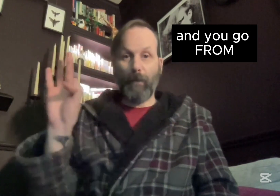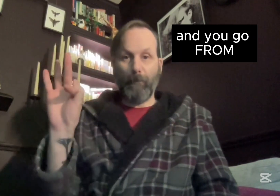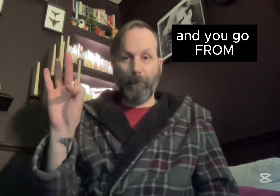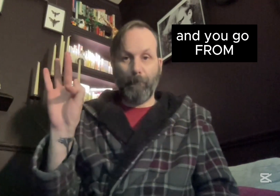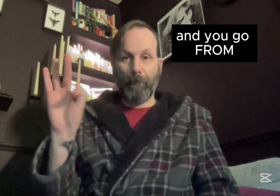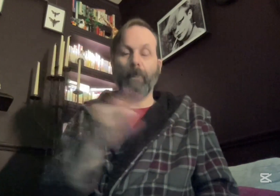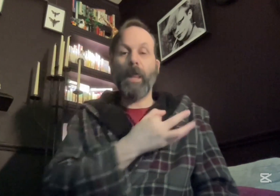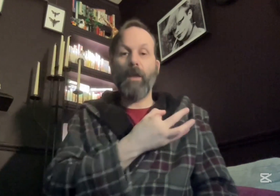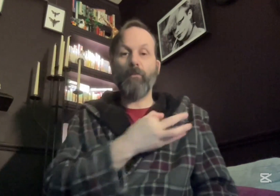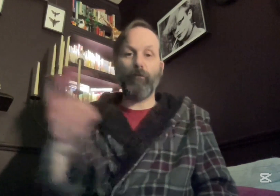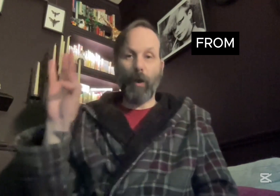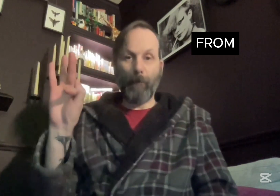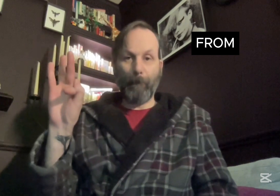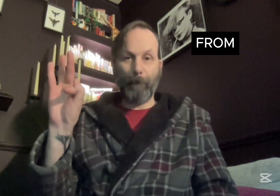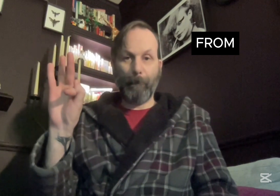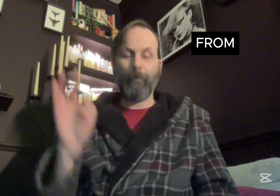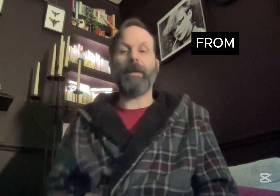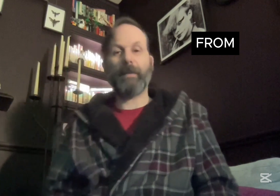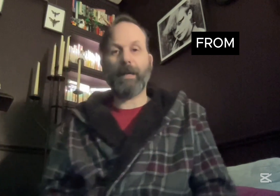from, like that.